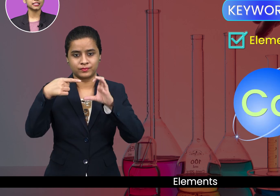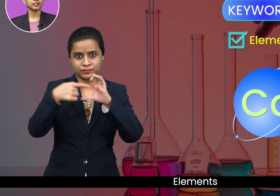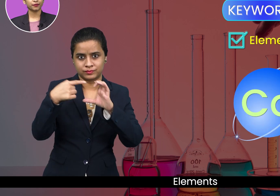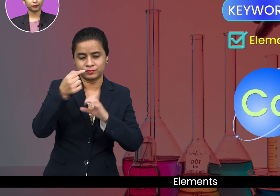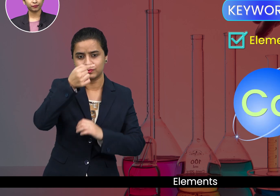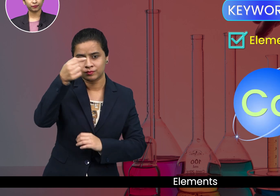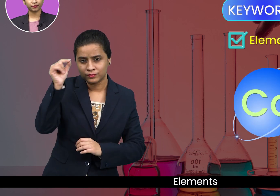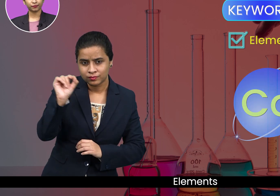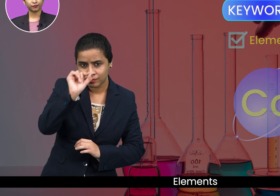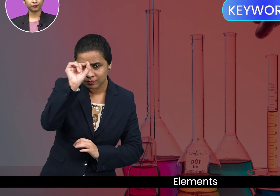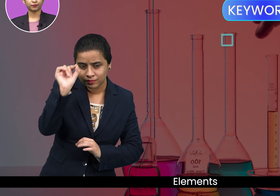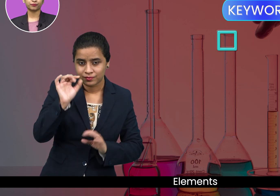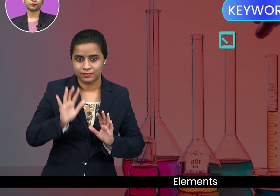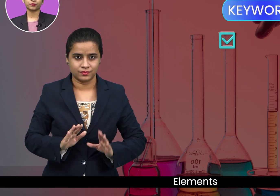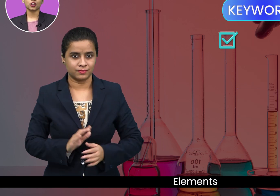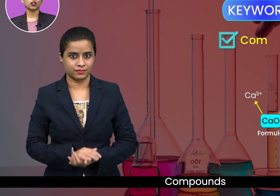Elements,